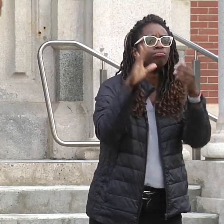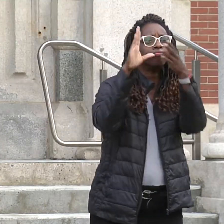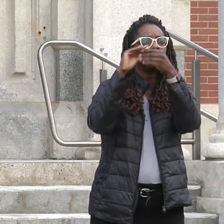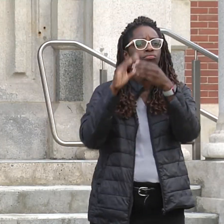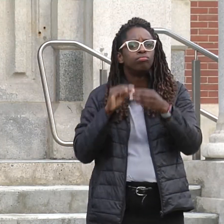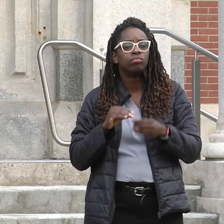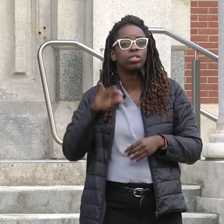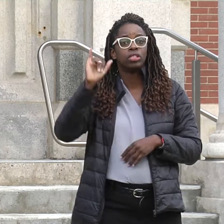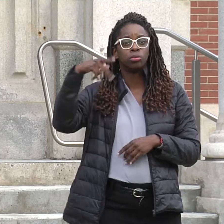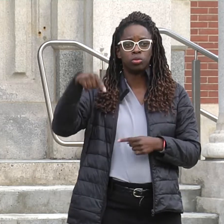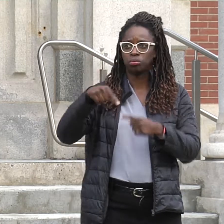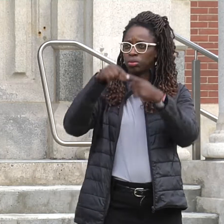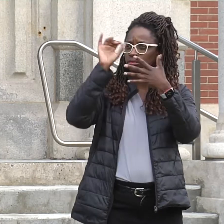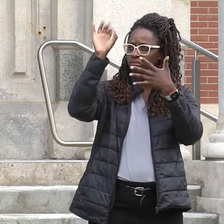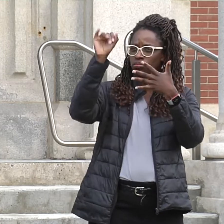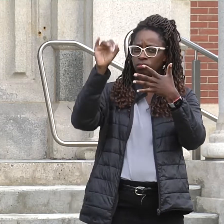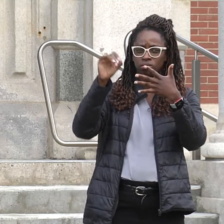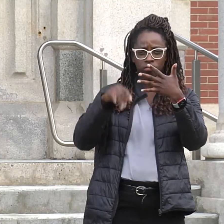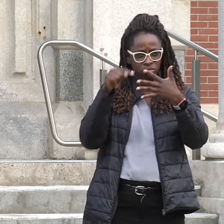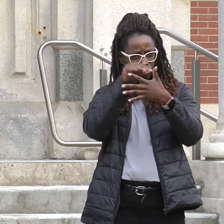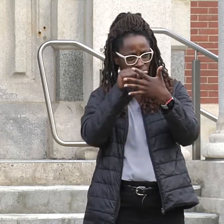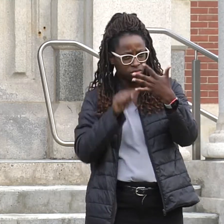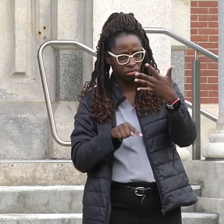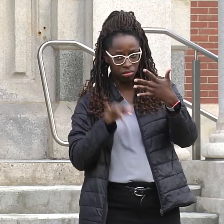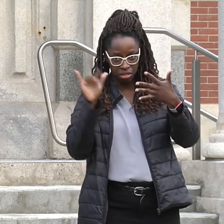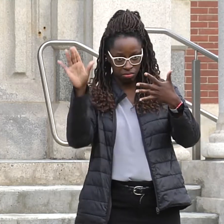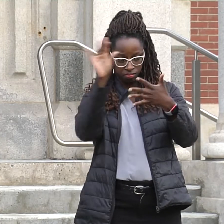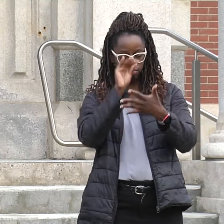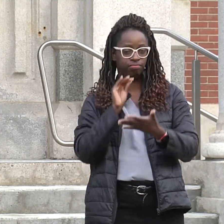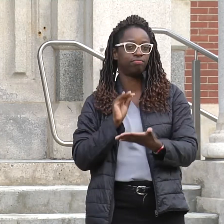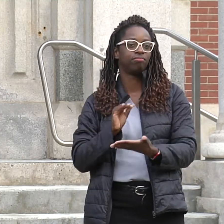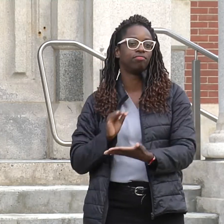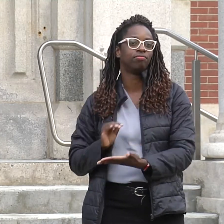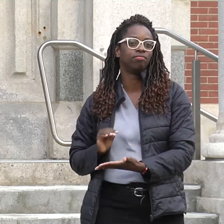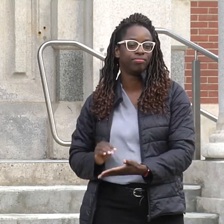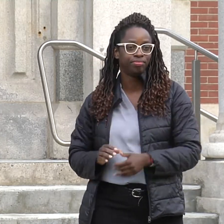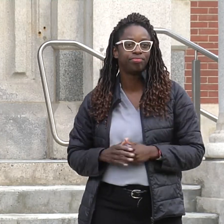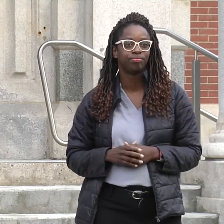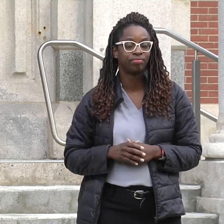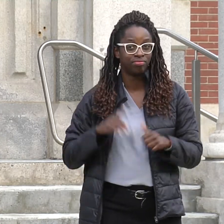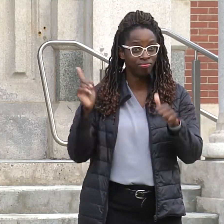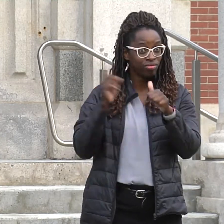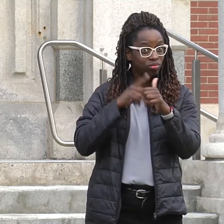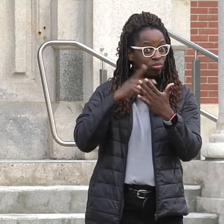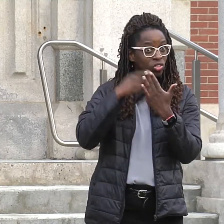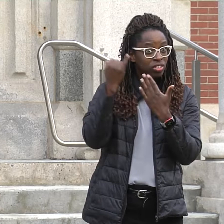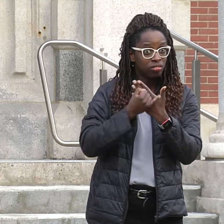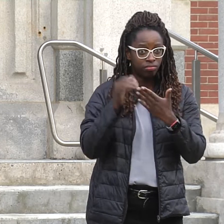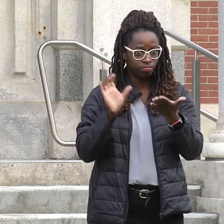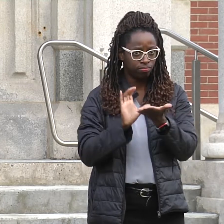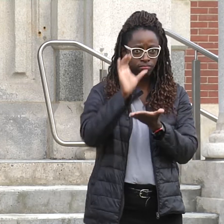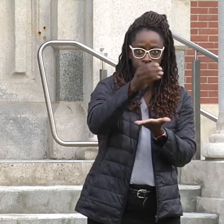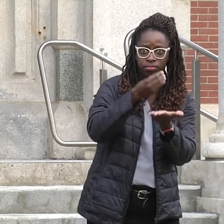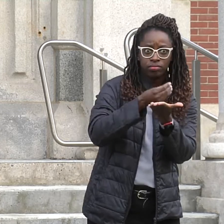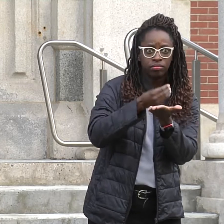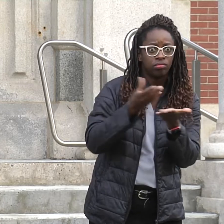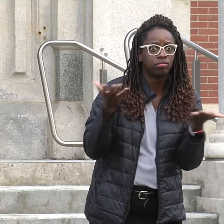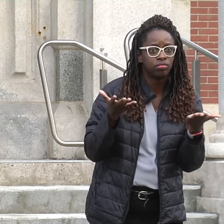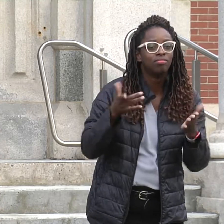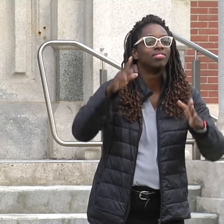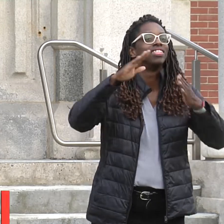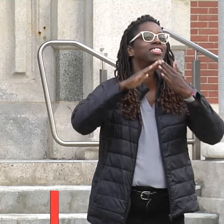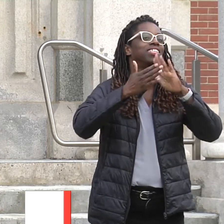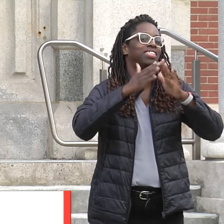unique. As Cara mentioned, Matthew's artwork is the first project completed that was funded through the city's Percent for Arts